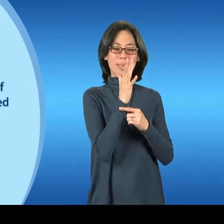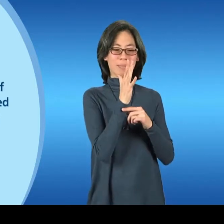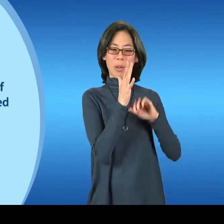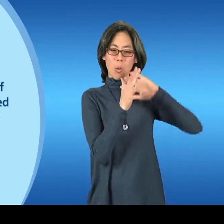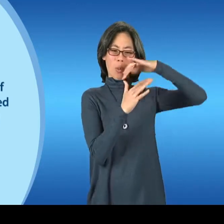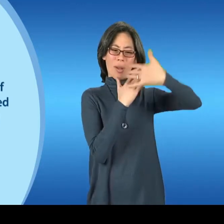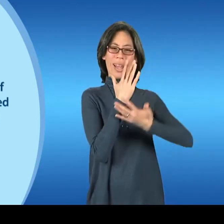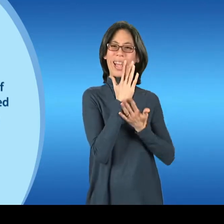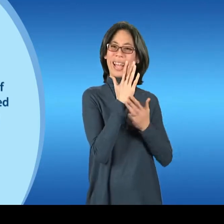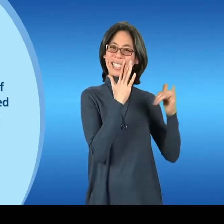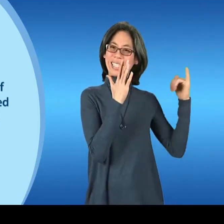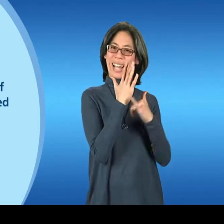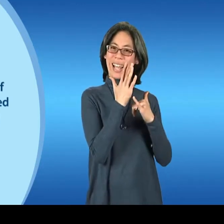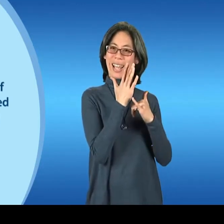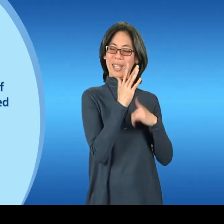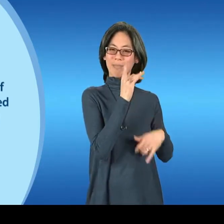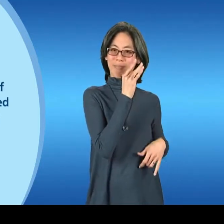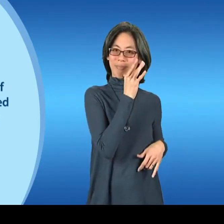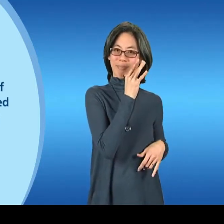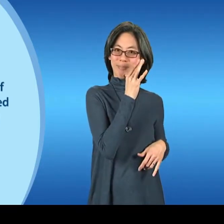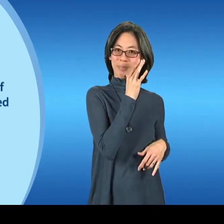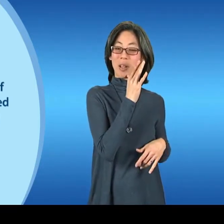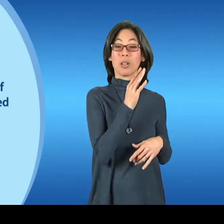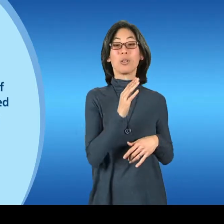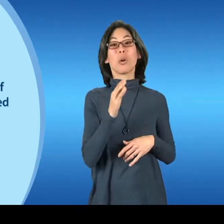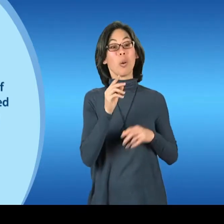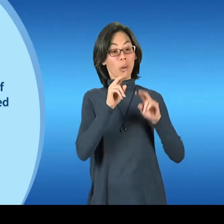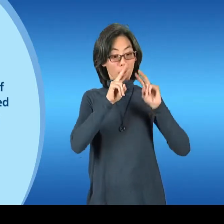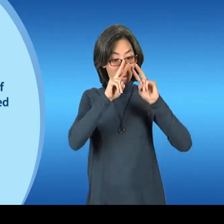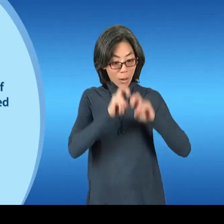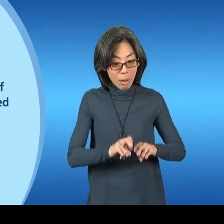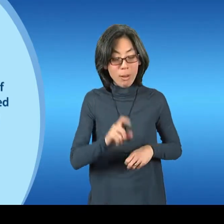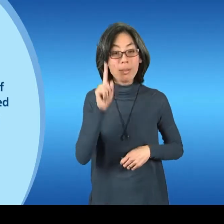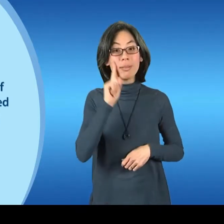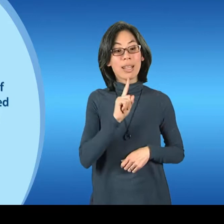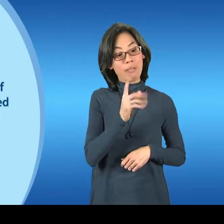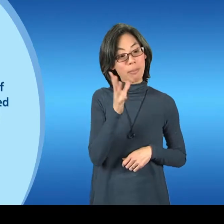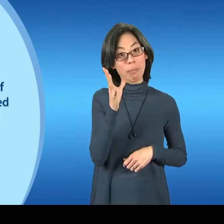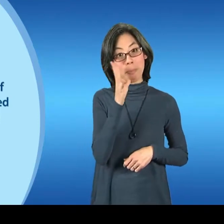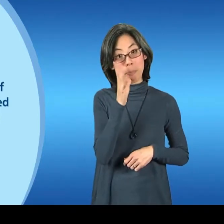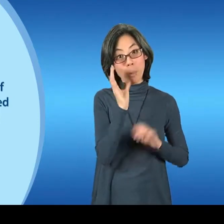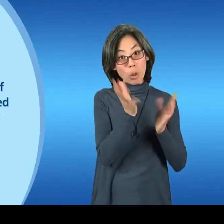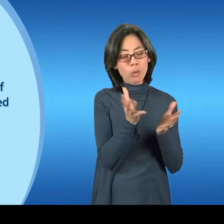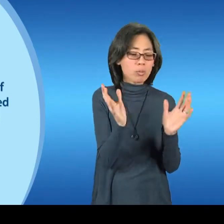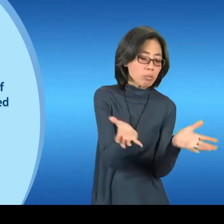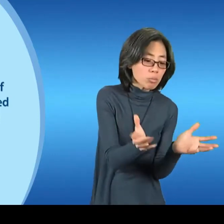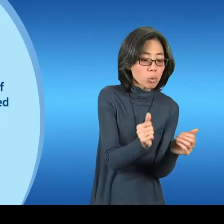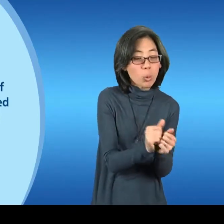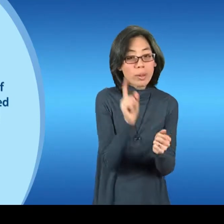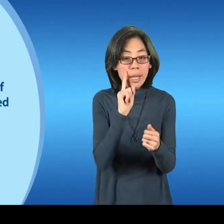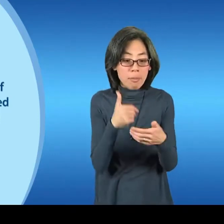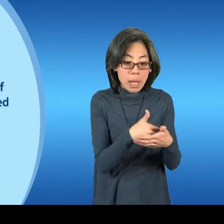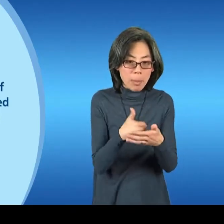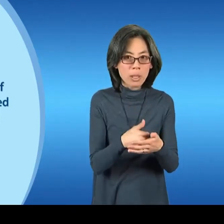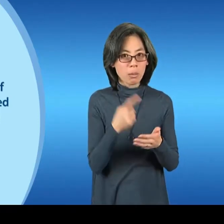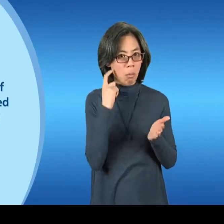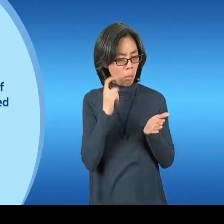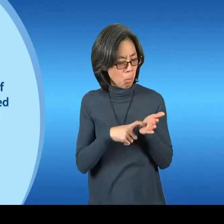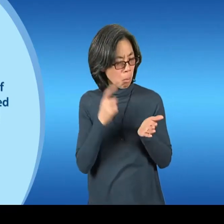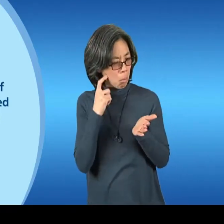movement, the entire hand stays in place. Researchers have found that when deaf mothers are engaged in child-directed signing, it's almost